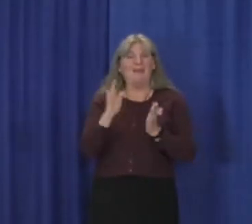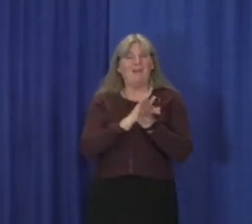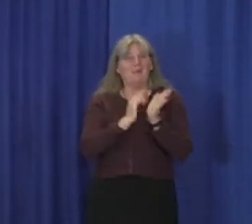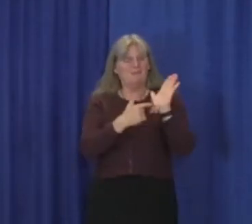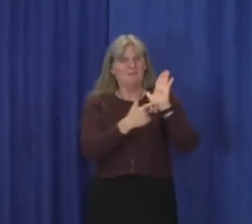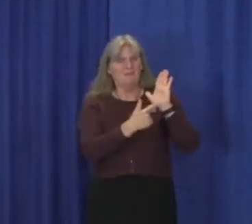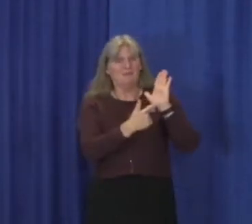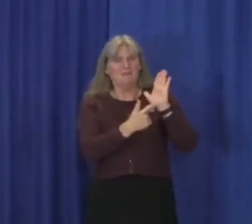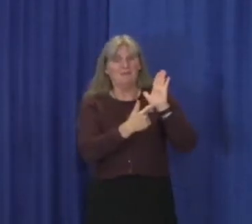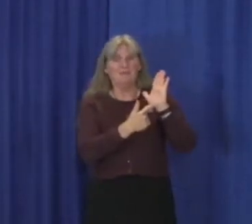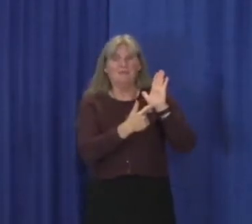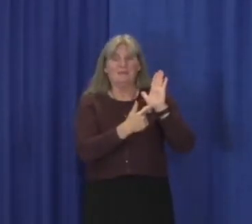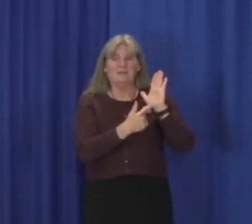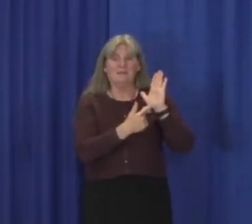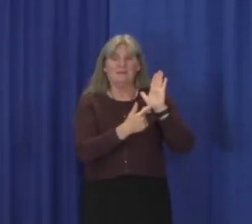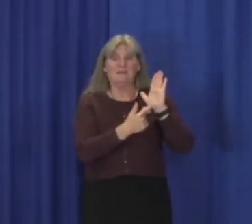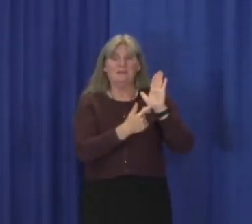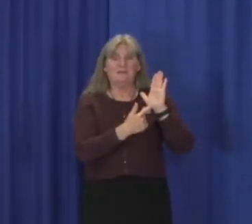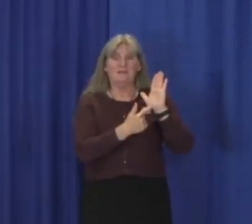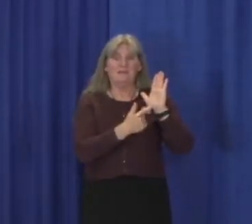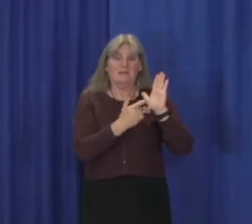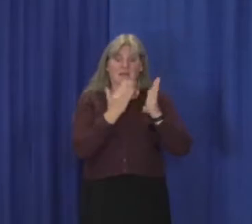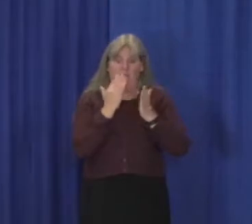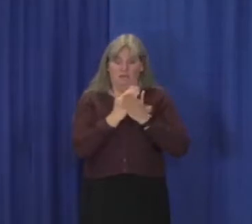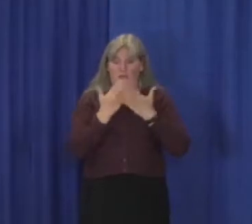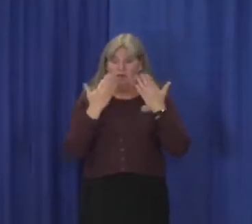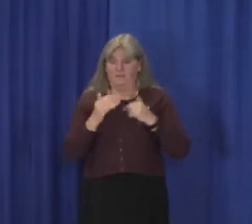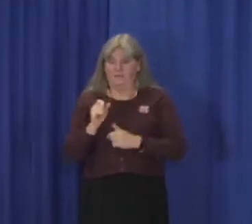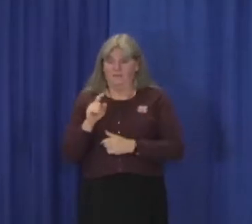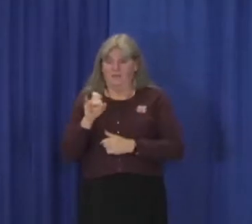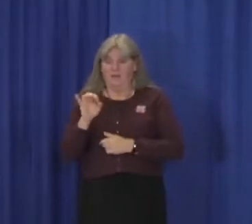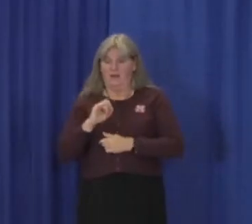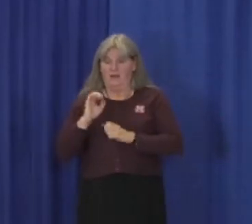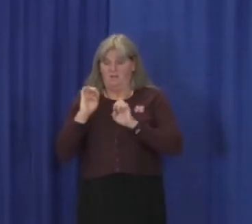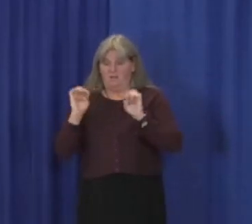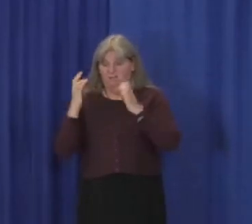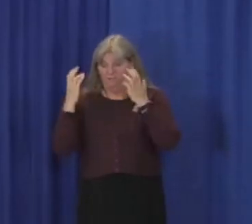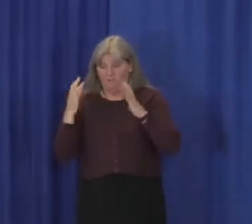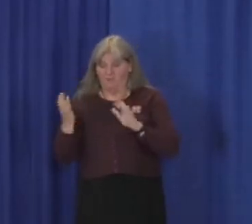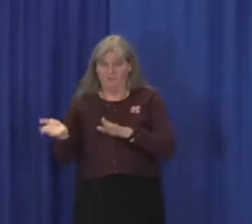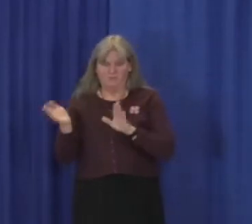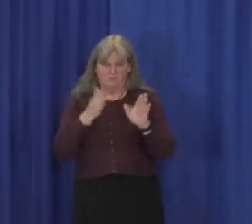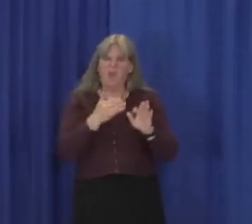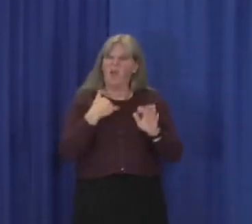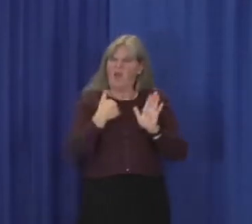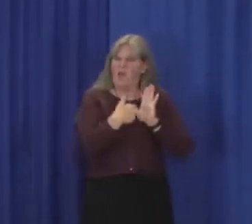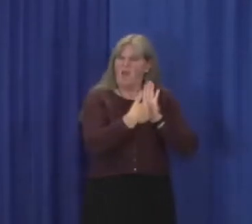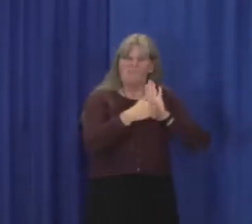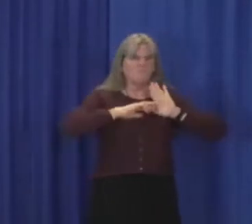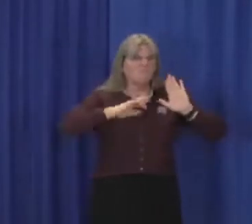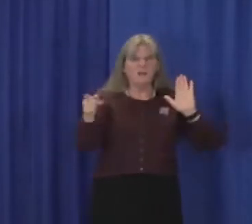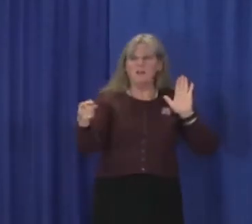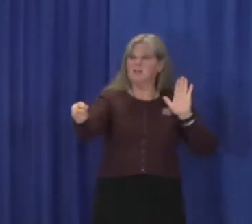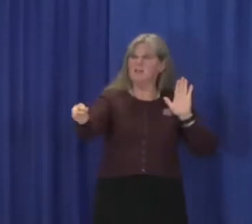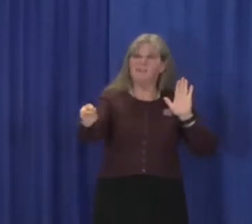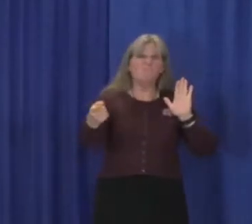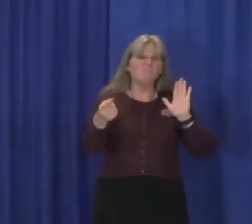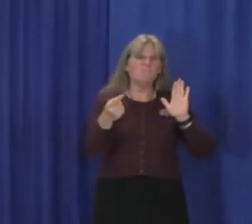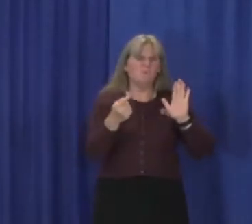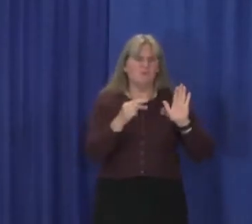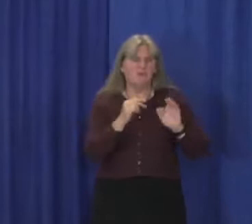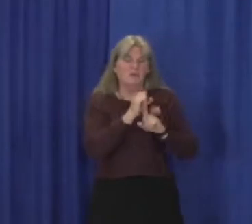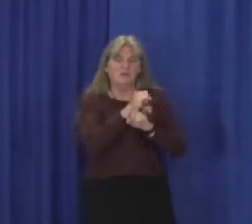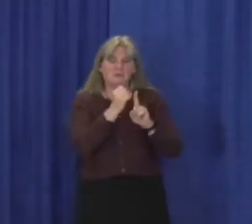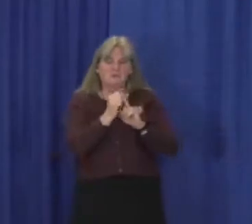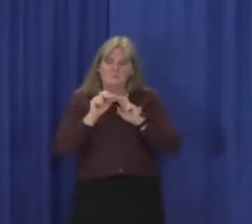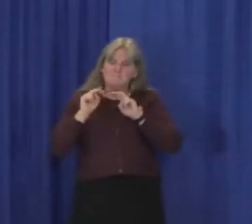emergency does not leave us without tools to manage COVID in the Yukon. We are actively monitoring the